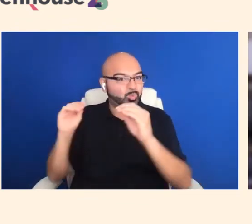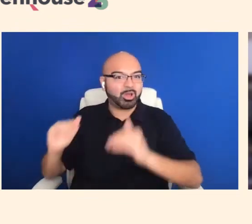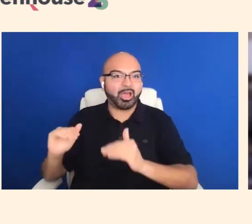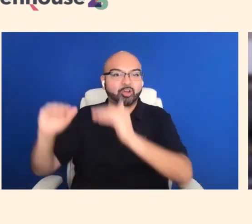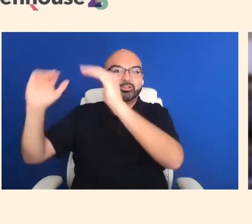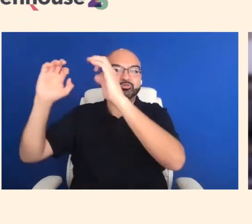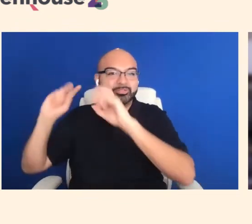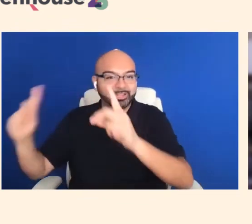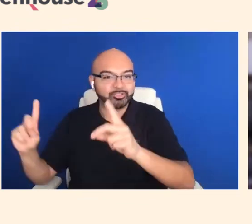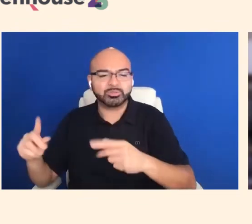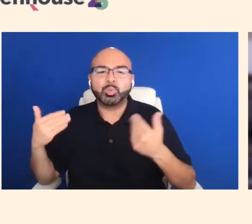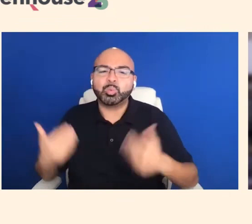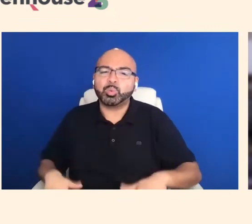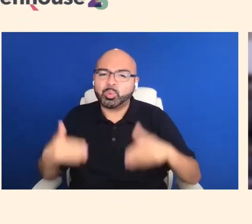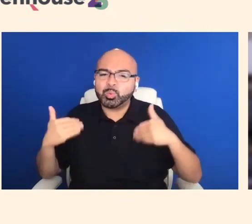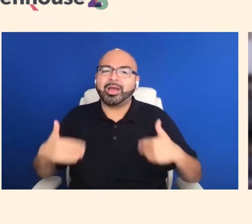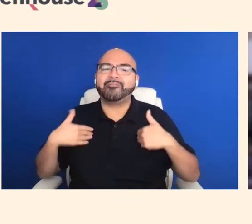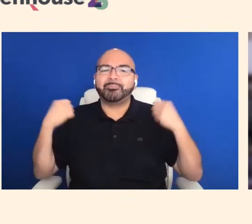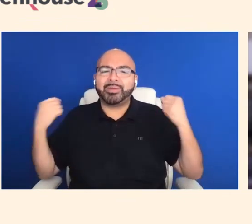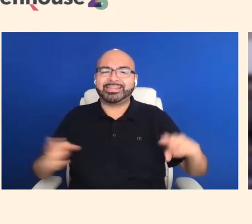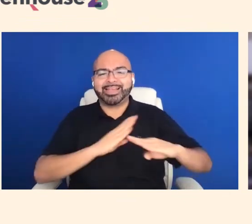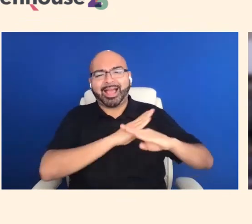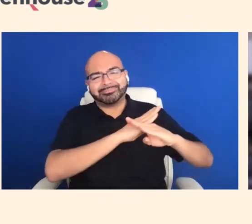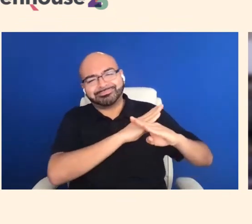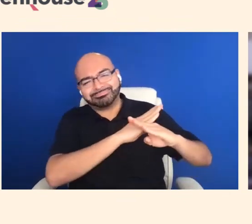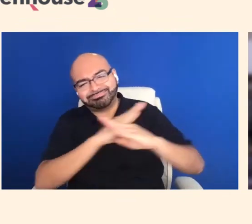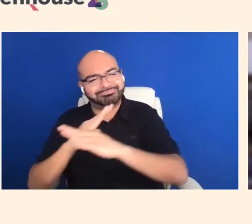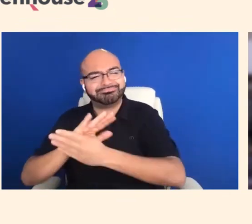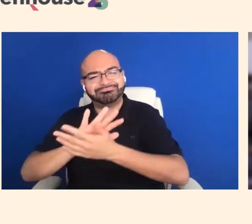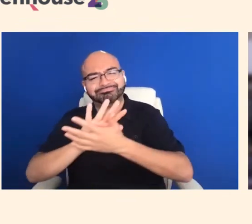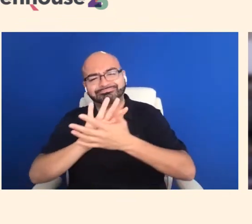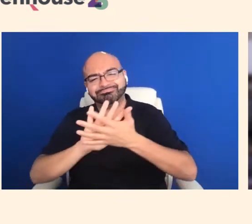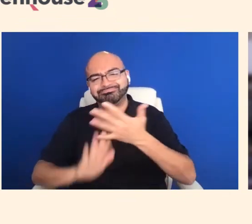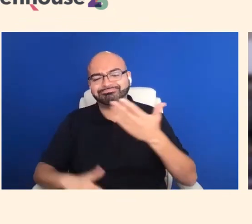the odds are stacked against you.